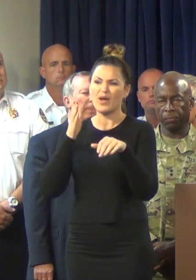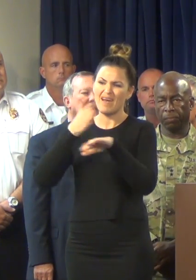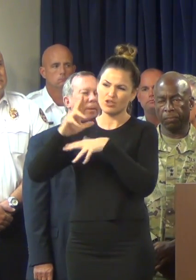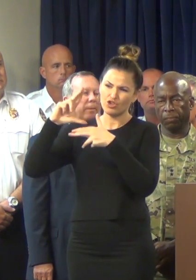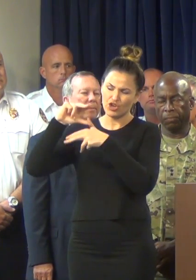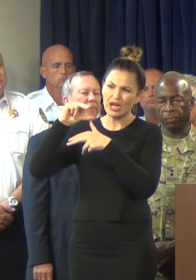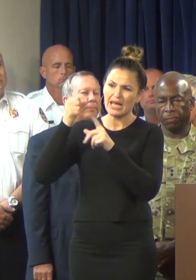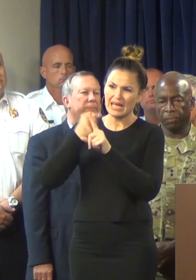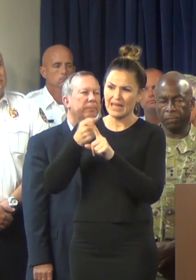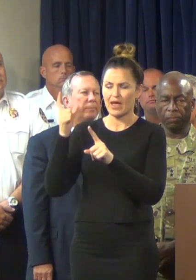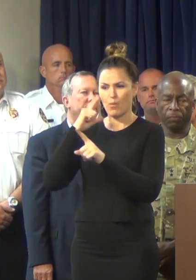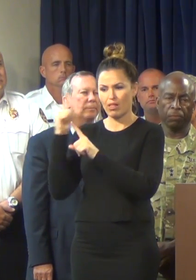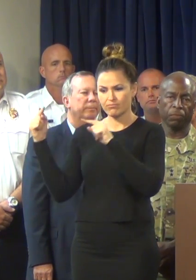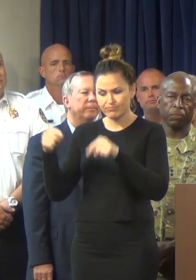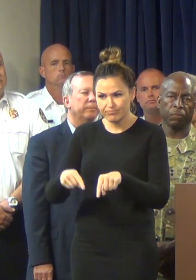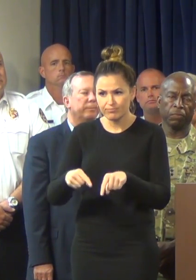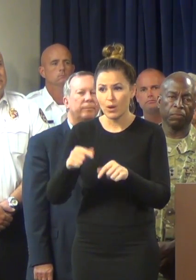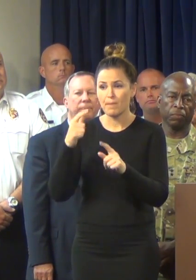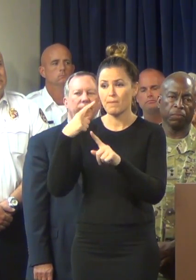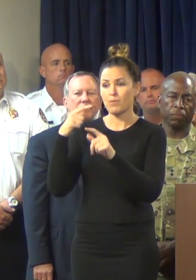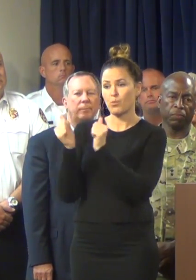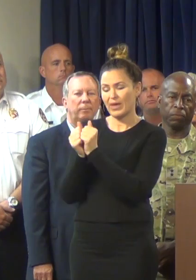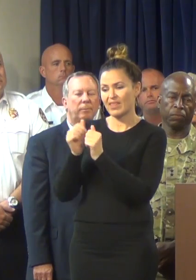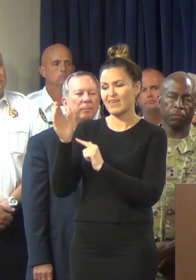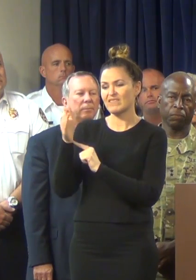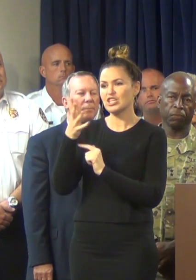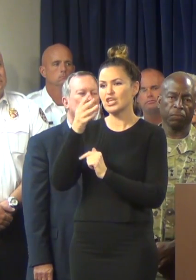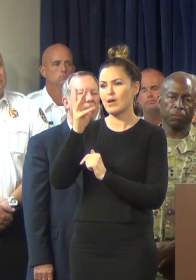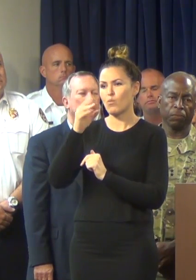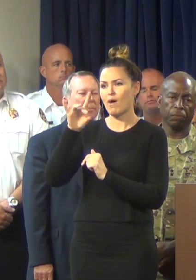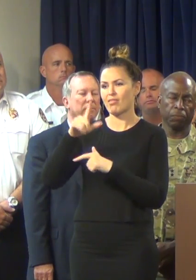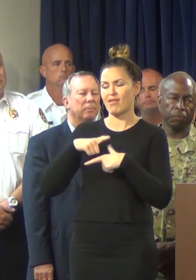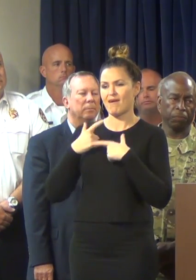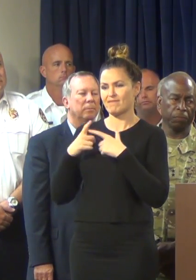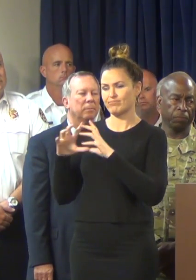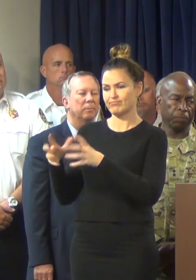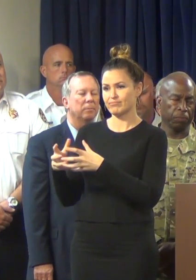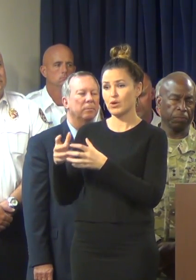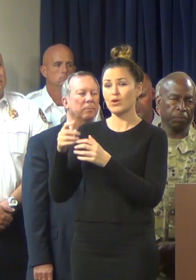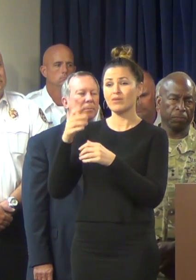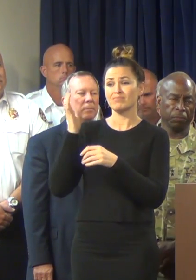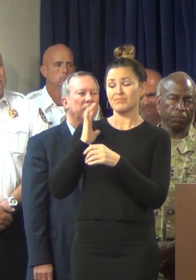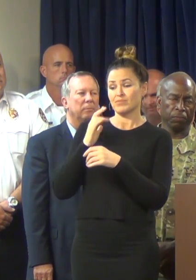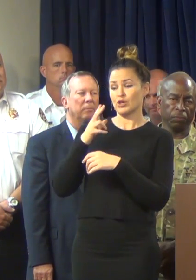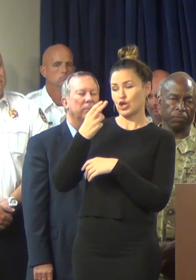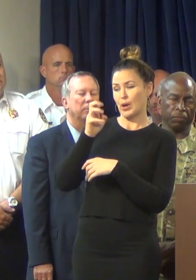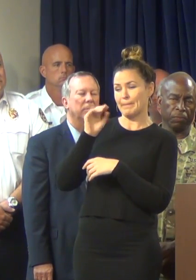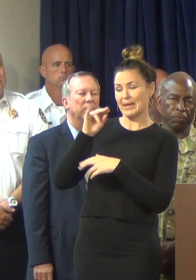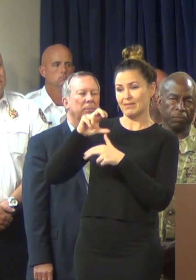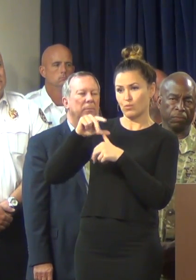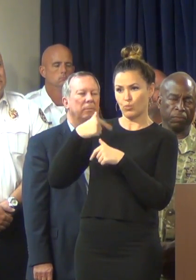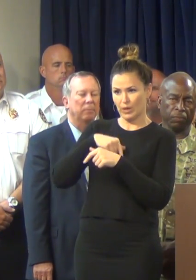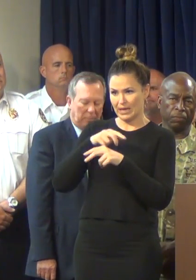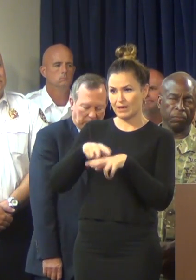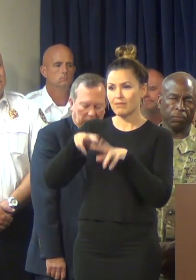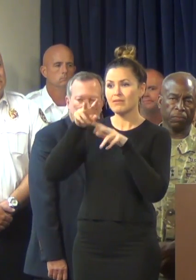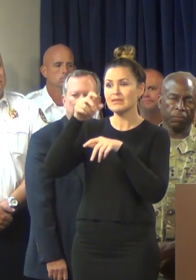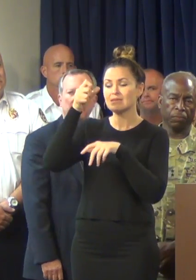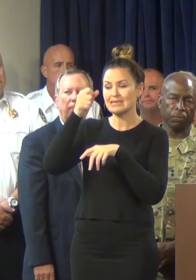right? They'll help with fish and wildlife. What we did with Ermine is we went south and north, and